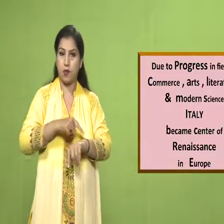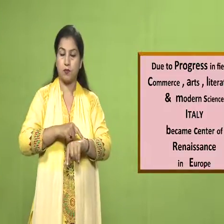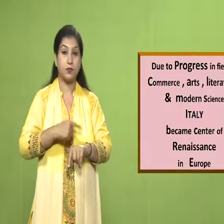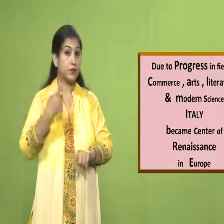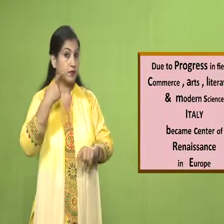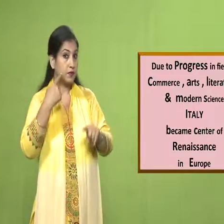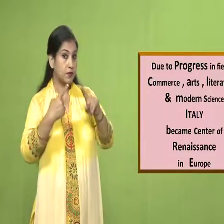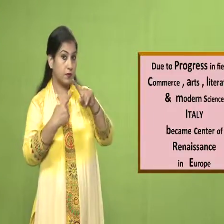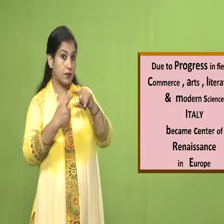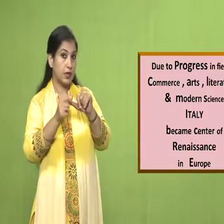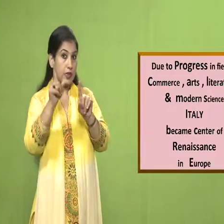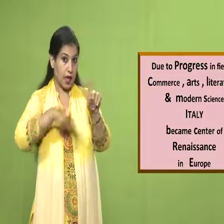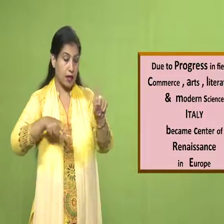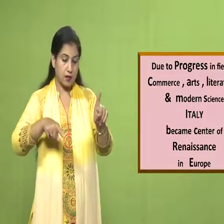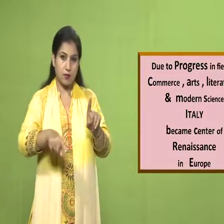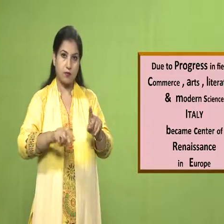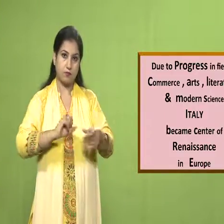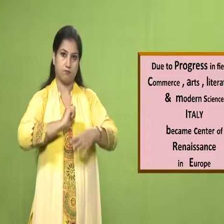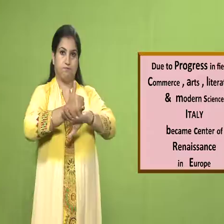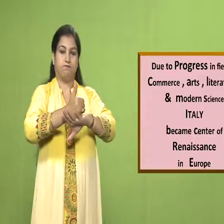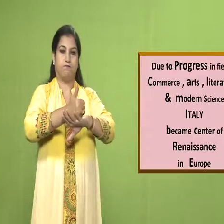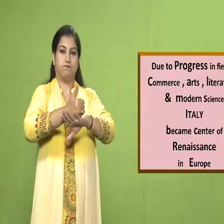Italy became the center of Renaissance in Europe.